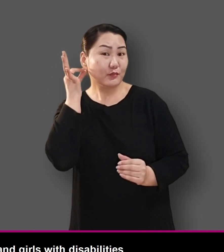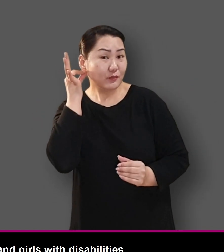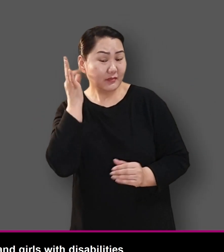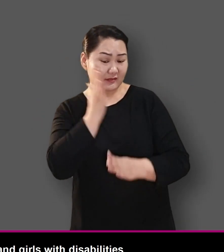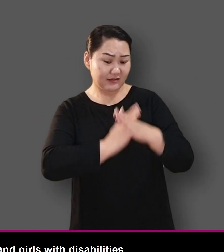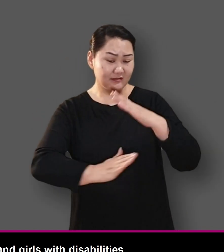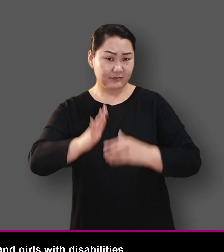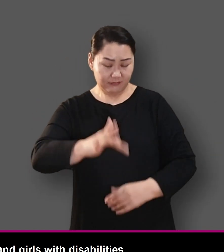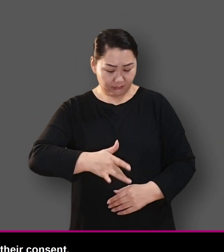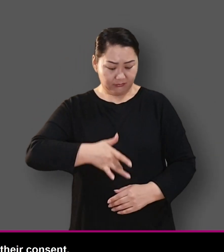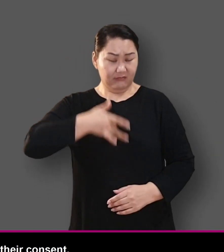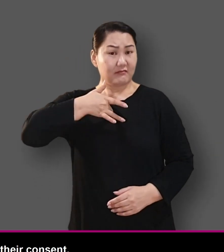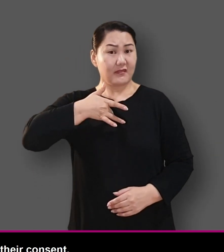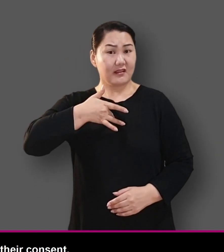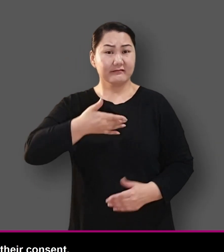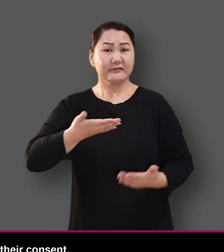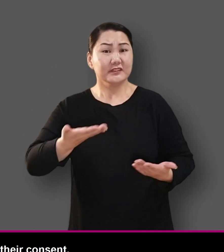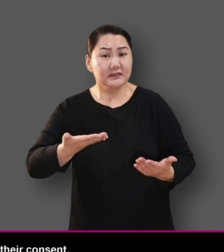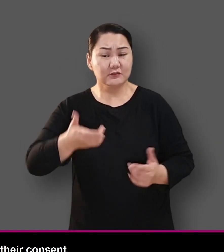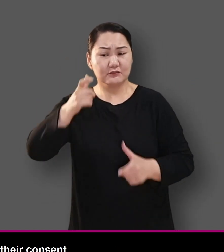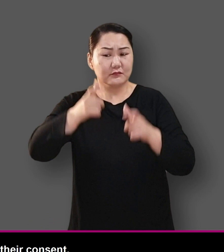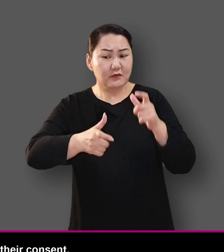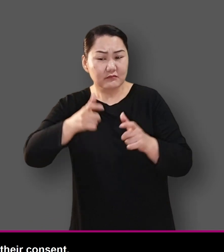disabilities without their consent